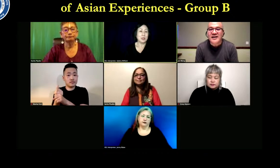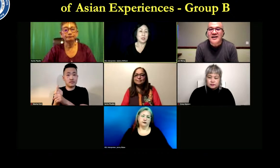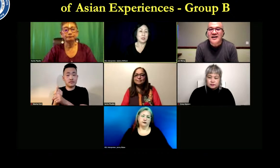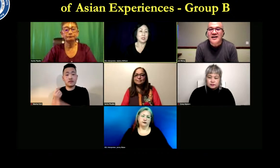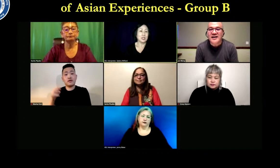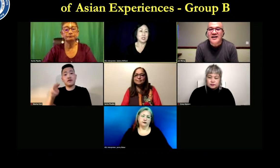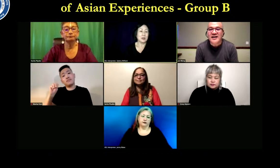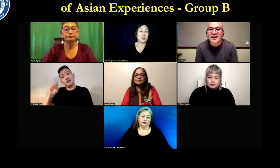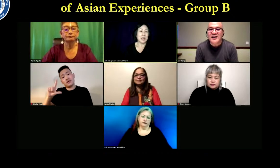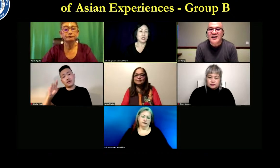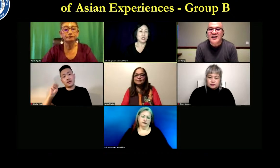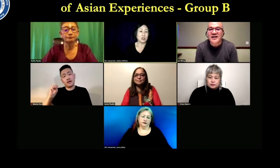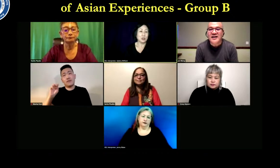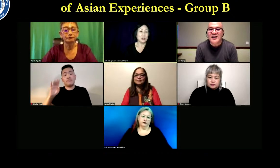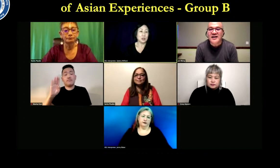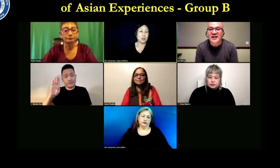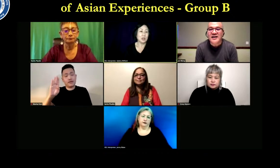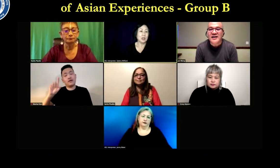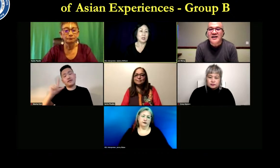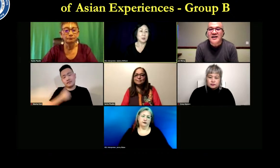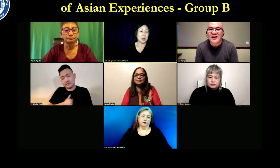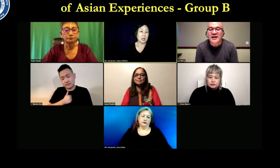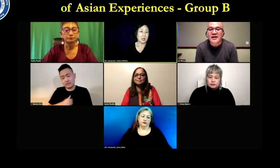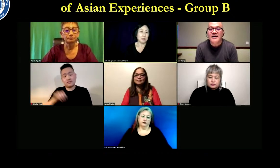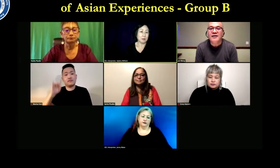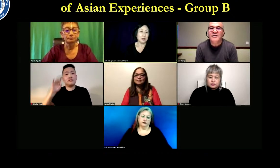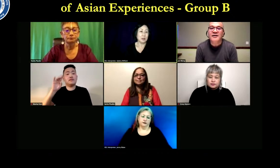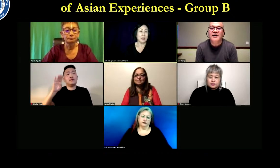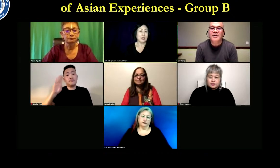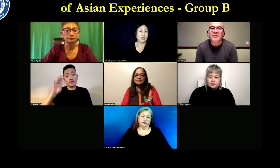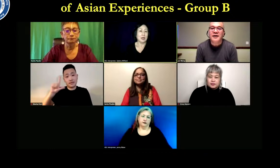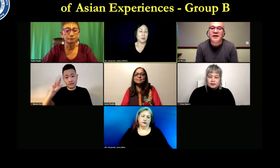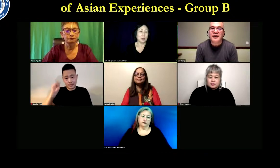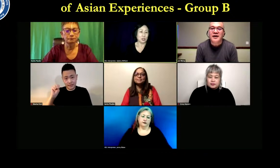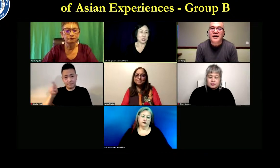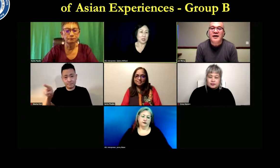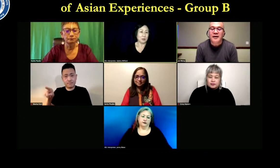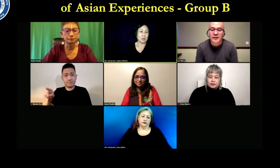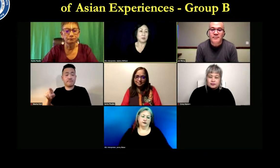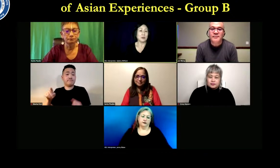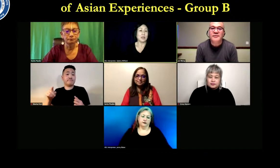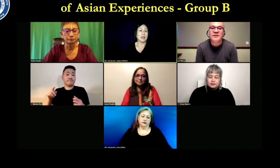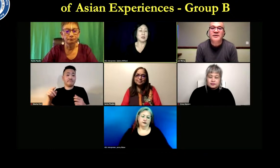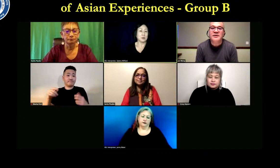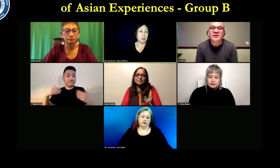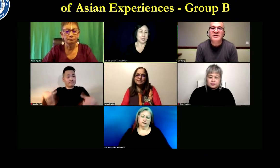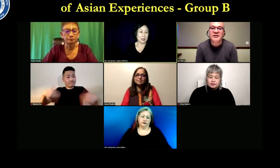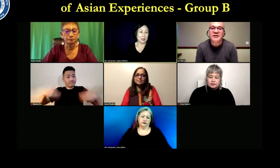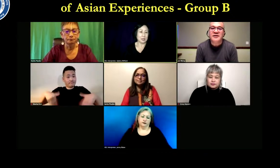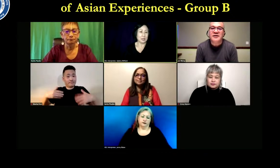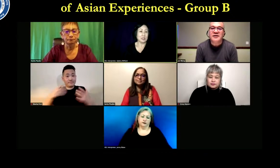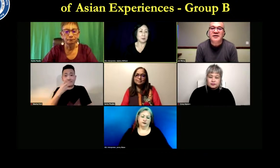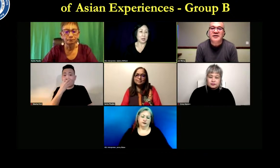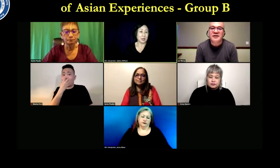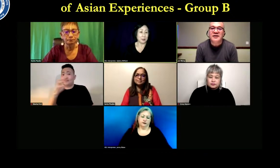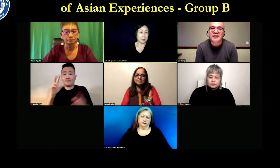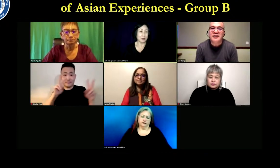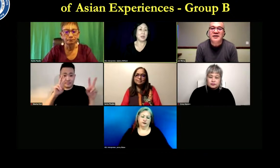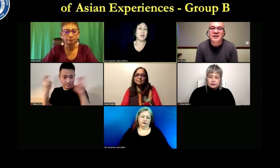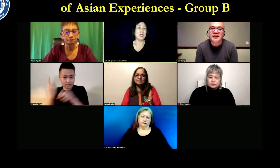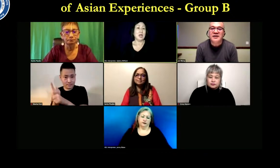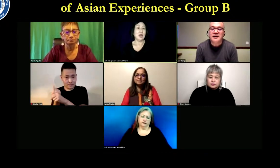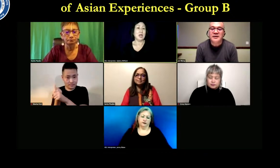In my opinion, just last year, the BLM, I apologize, I misspelled that, it is the